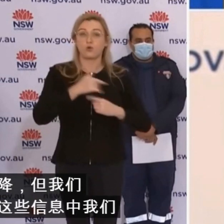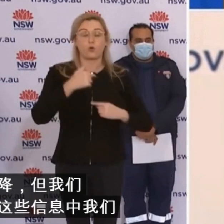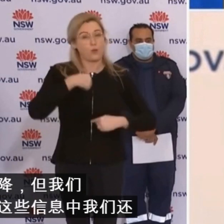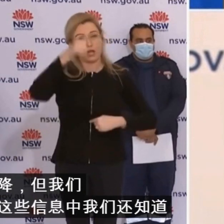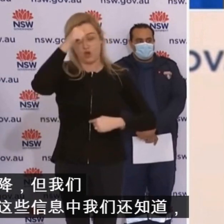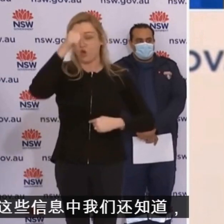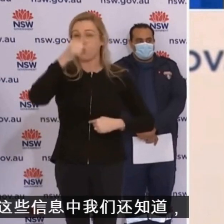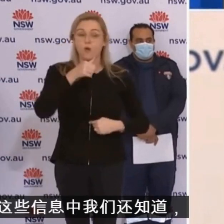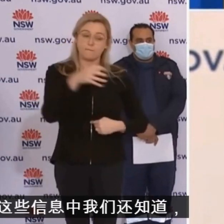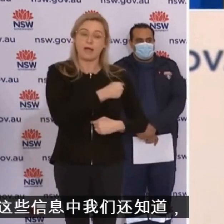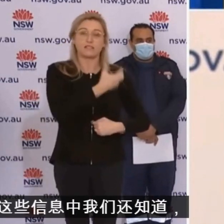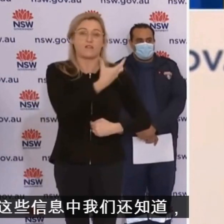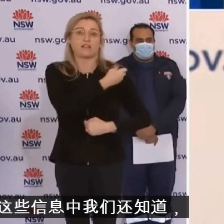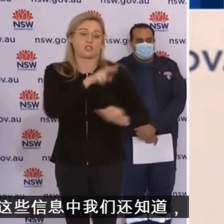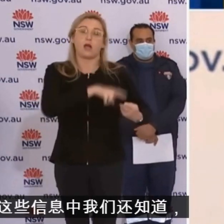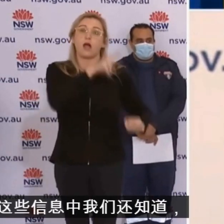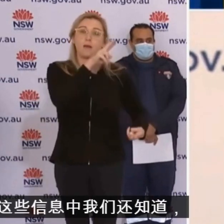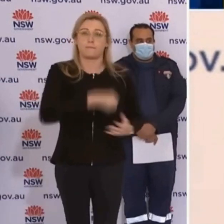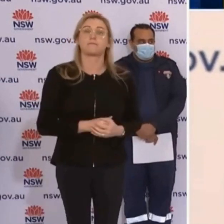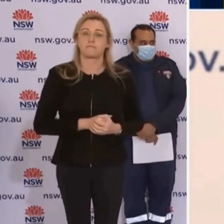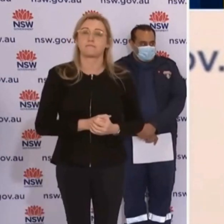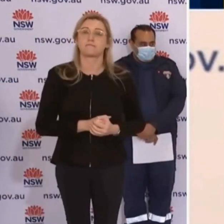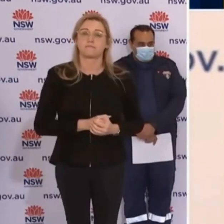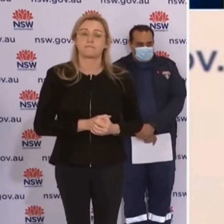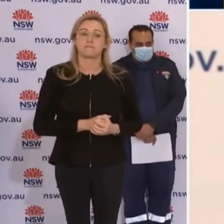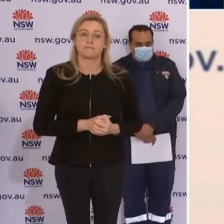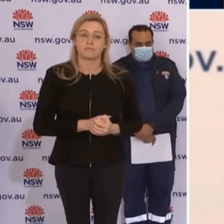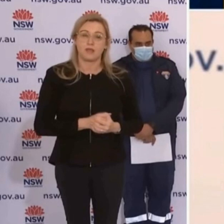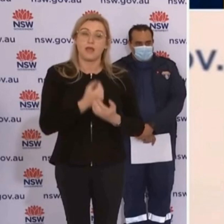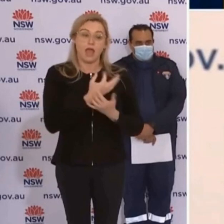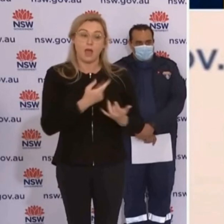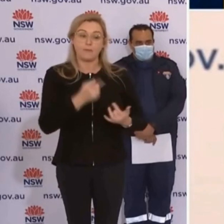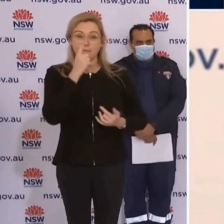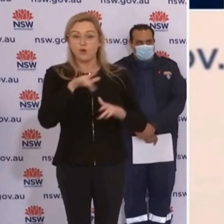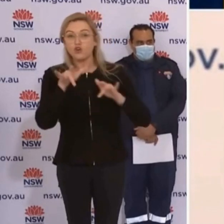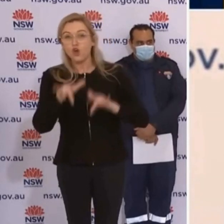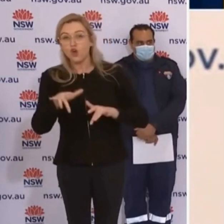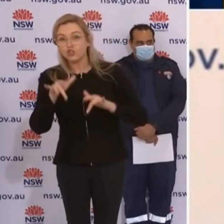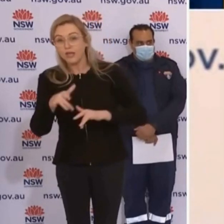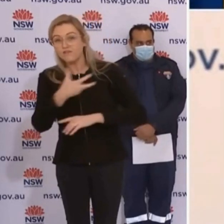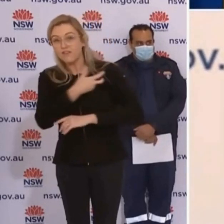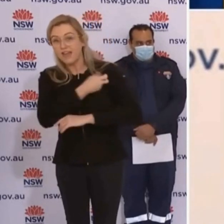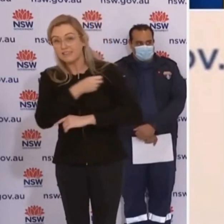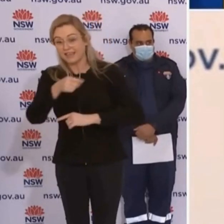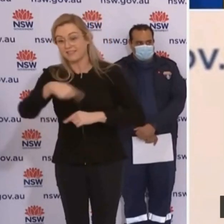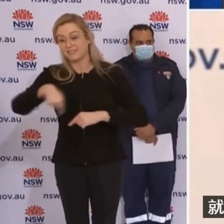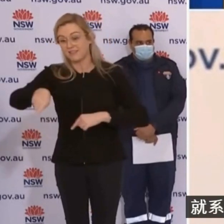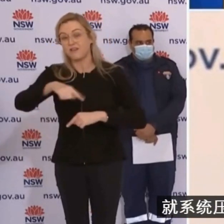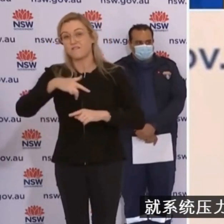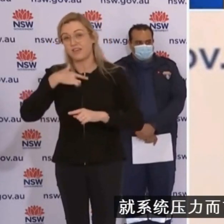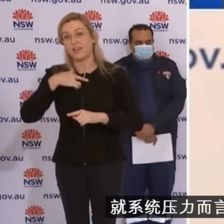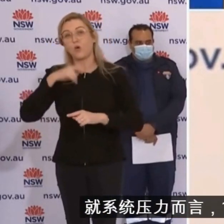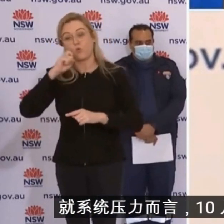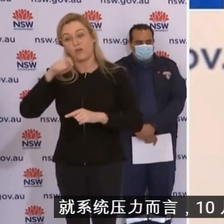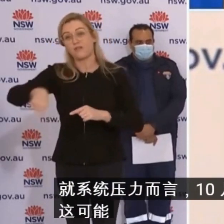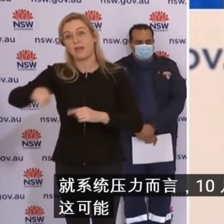the information we have, the accumulation of cases and also the number that are still unvaccinated, that October is likely to be our worst month in terms of